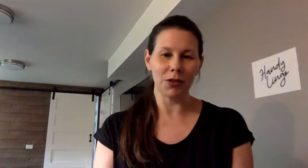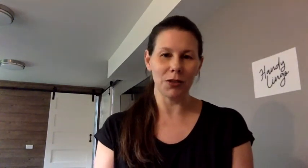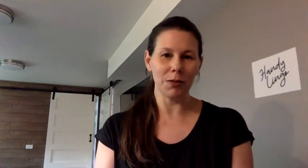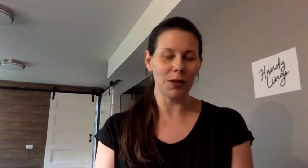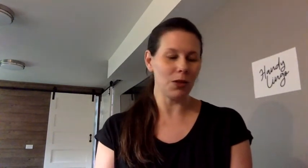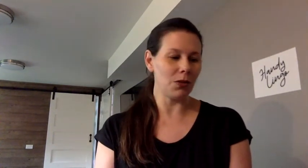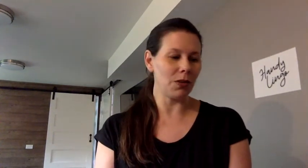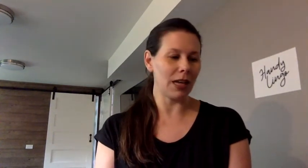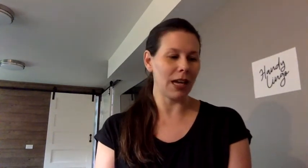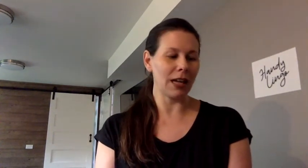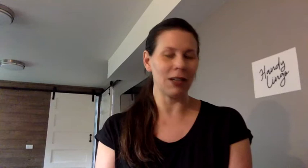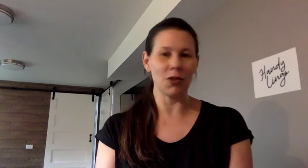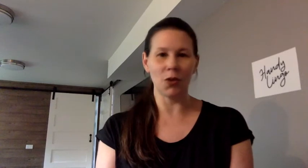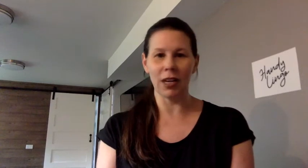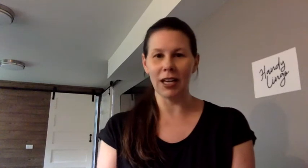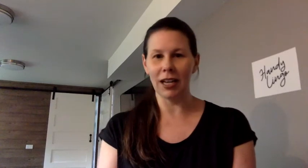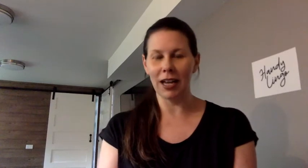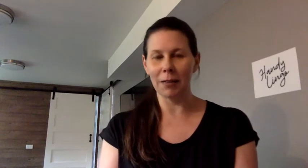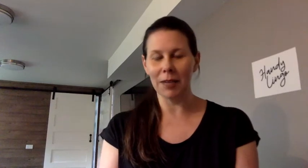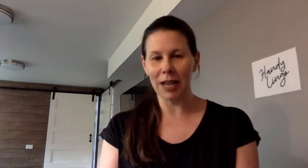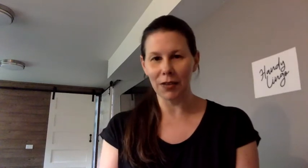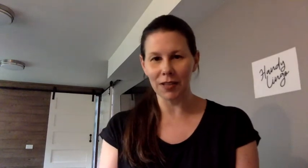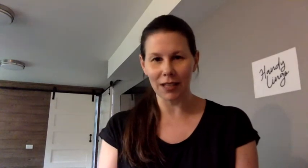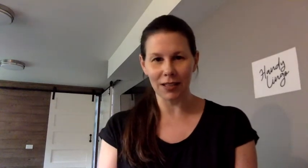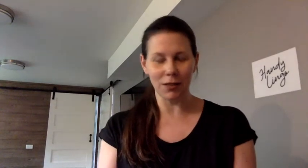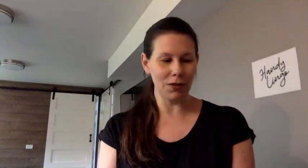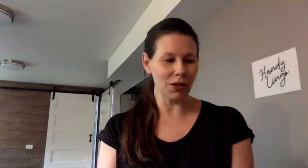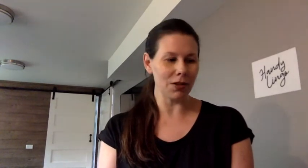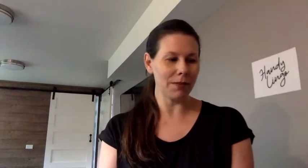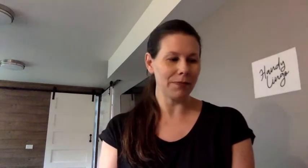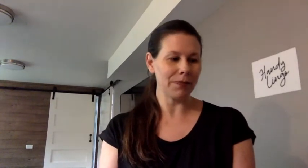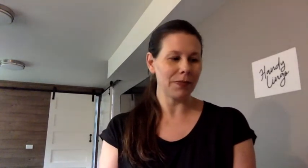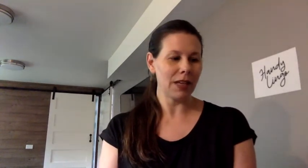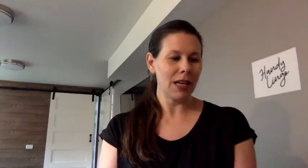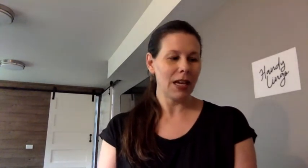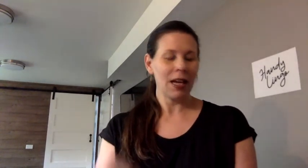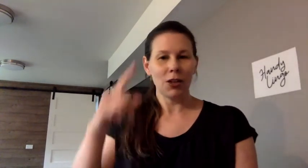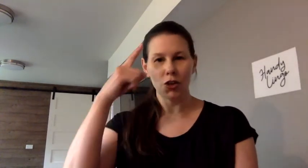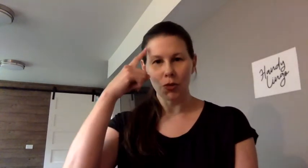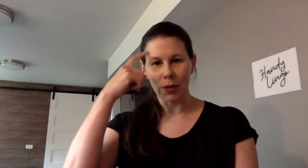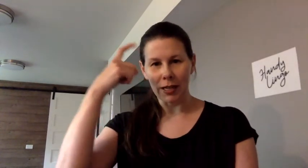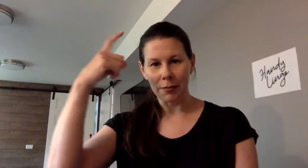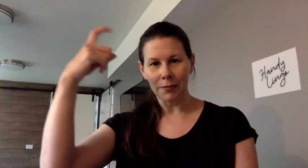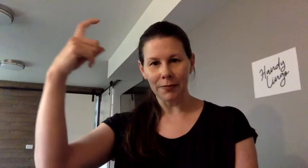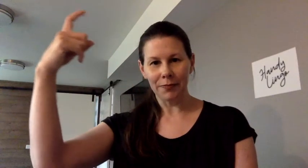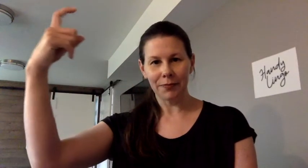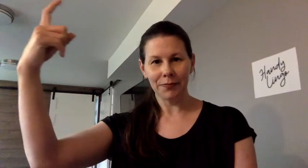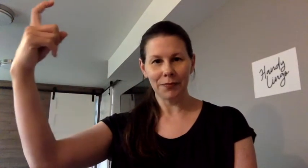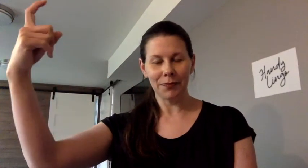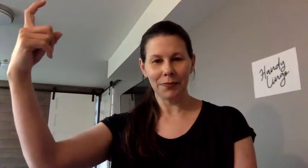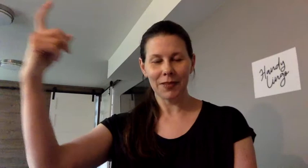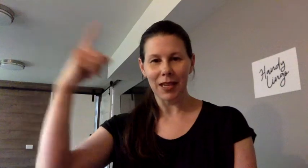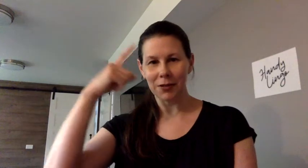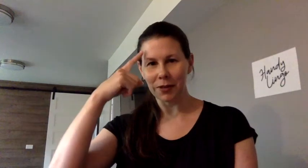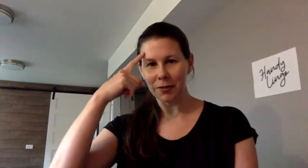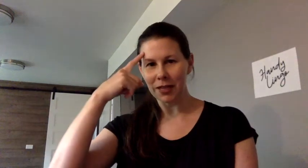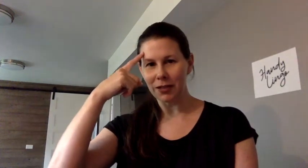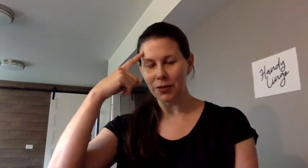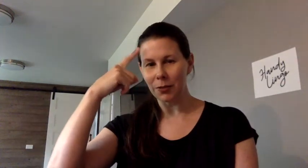YouTube, you can enjoy it and pick out the signs that you've learned. Dream. Sign it with me. Just put